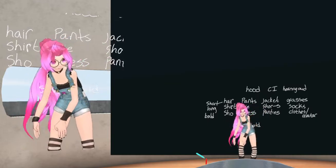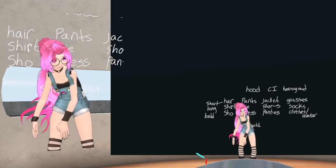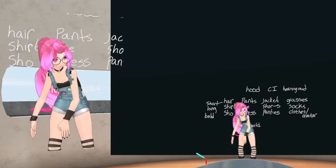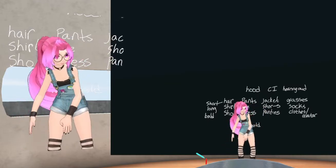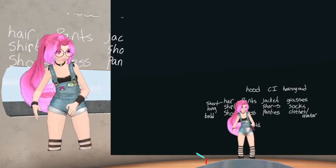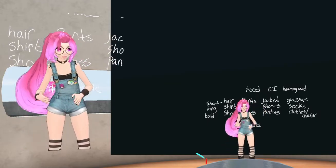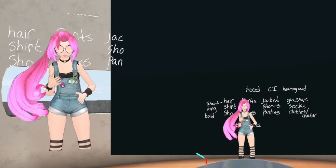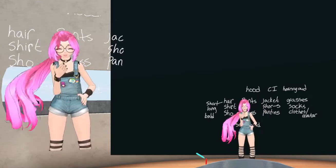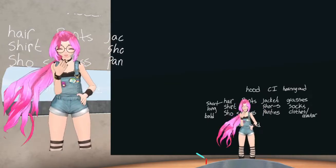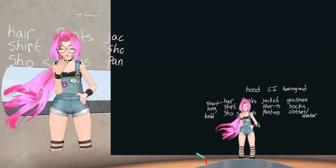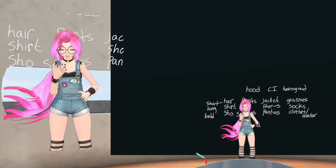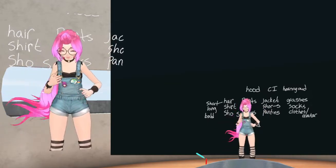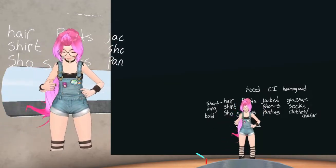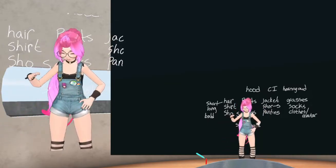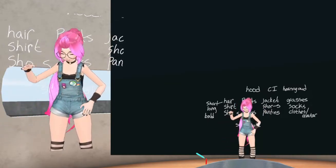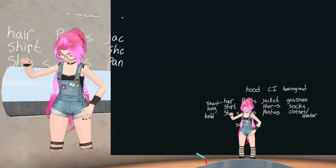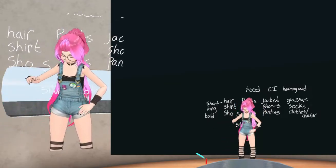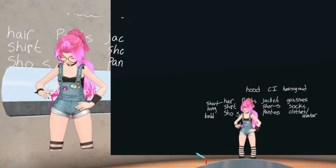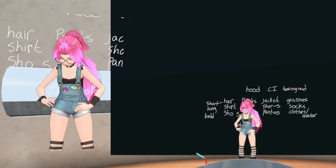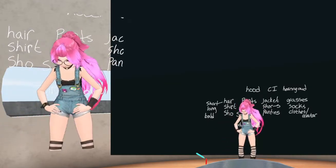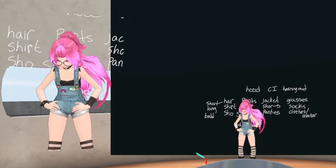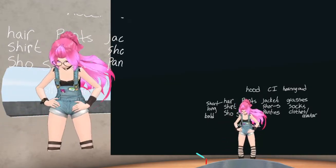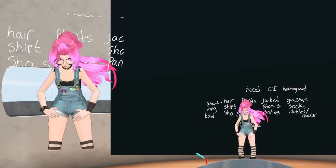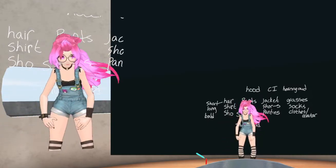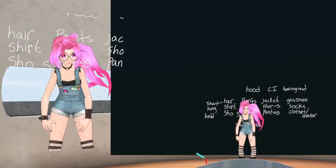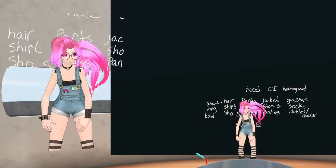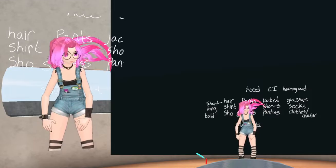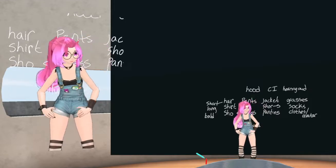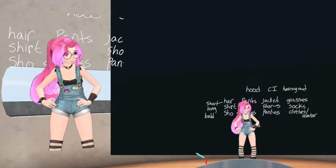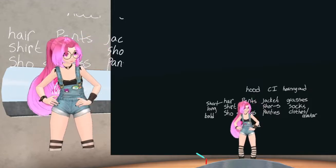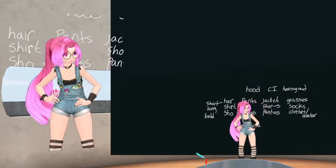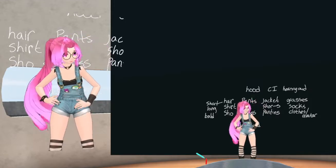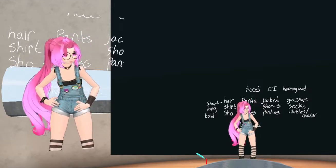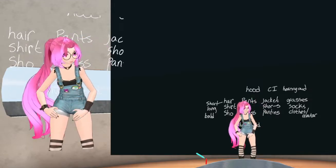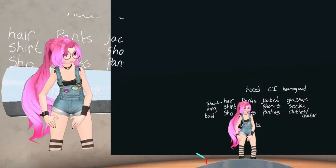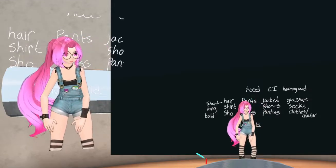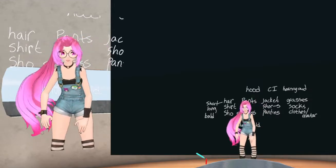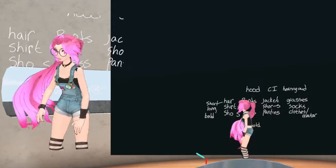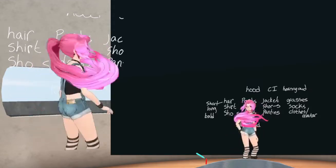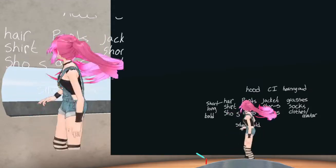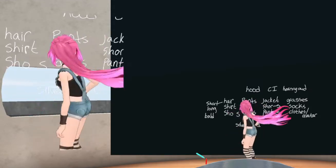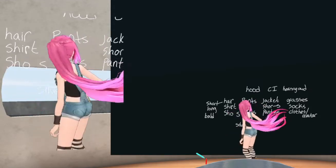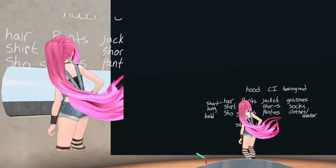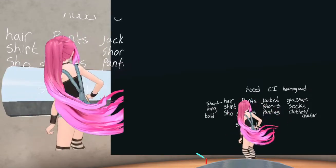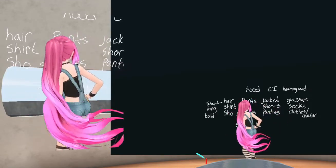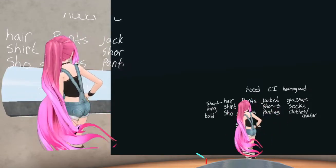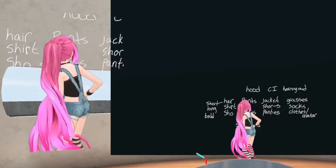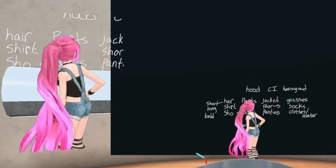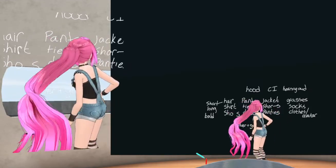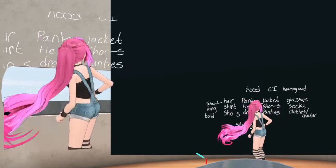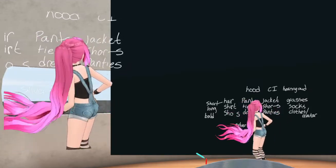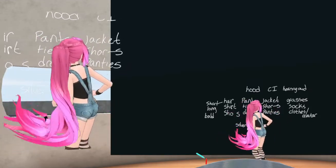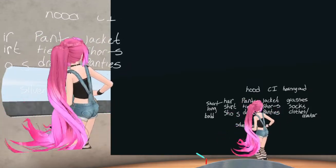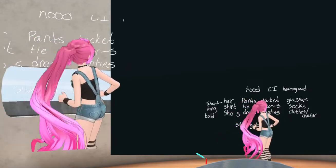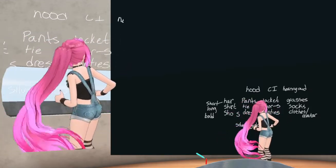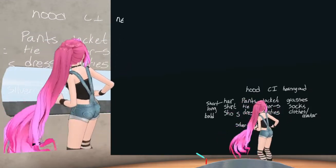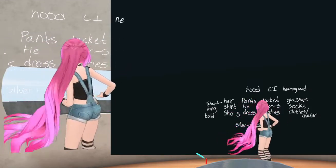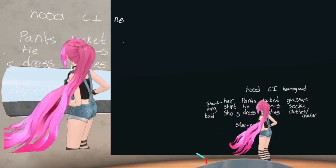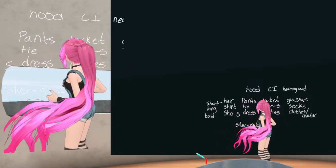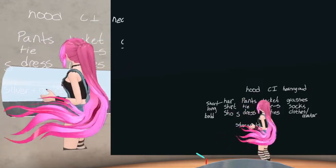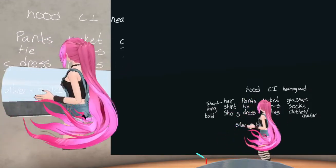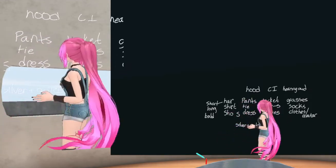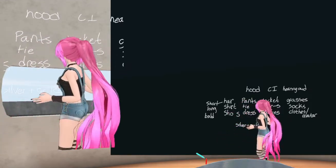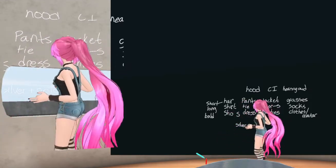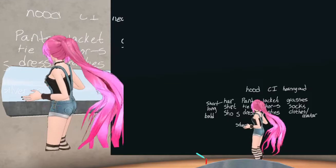Pants. Right? I've always grown up using pants. Pants, like that. And then if you want to say, I think I wrote shorts somewhere